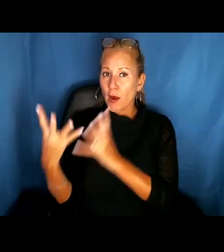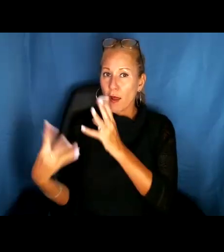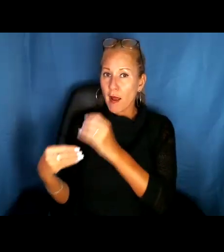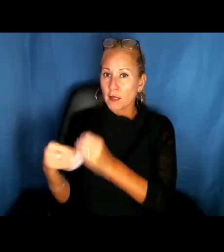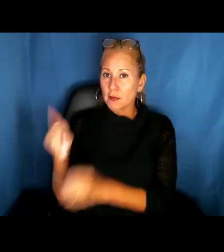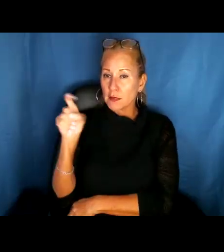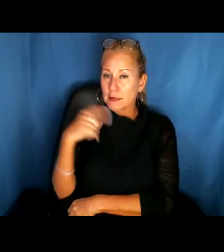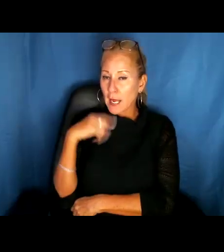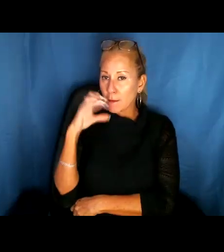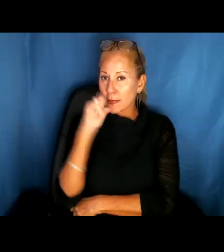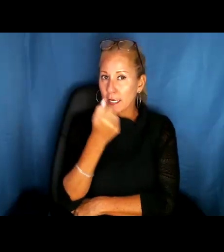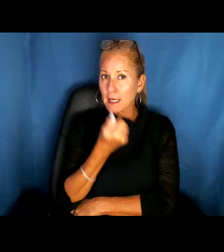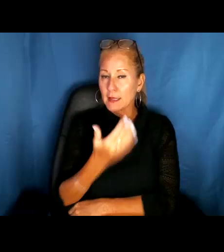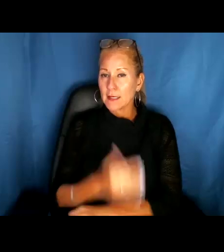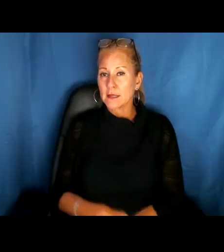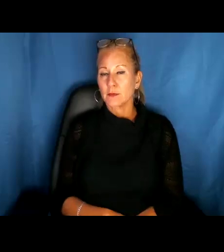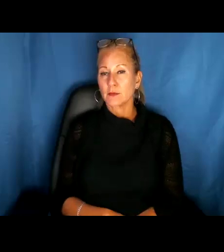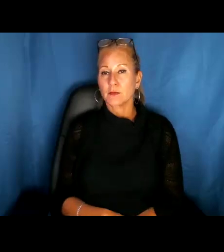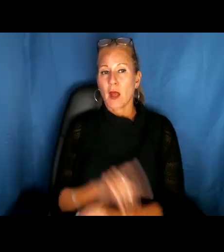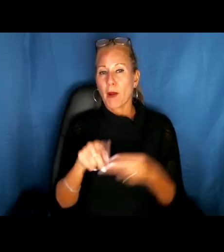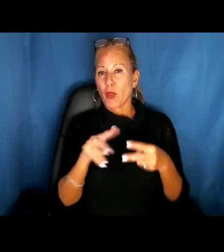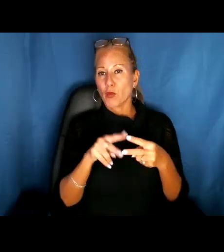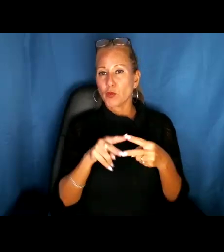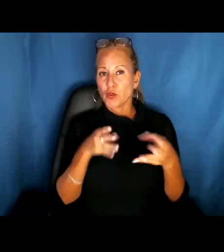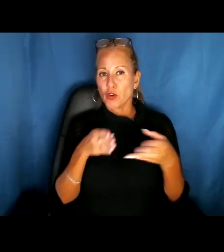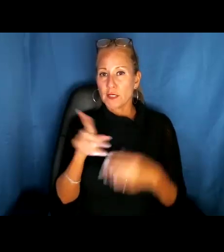that I may have missed about either one of these two services.